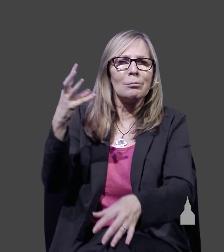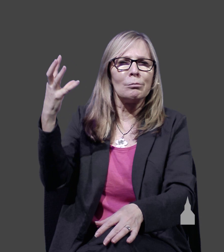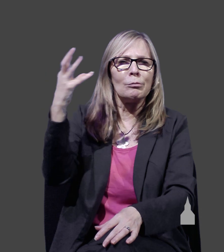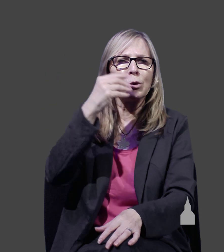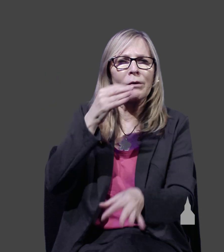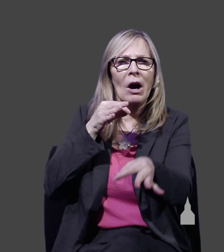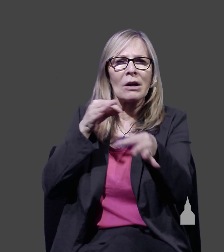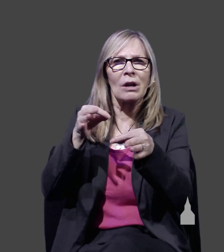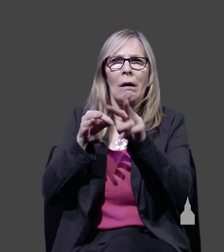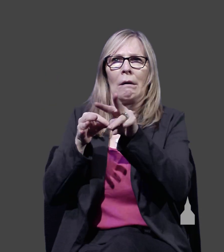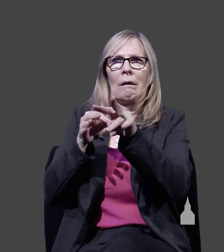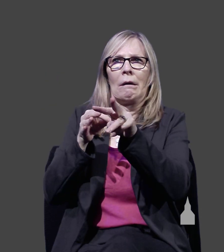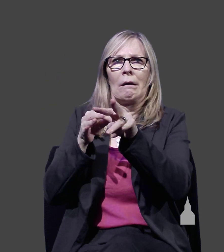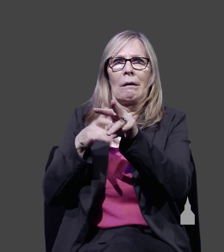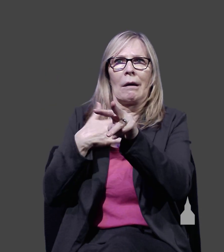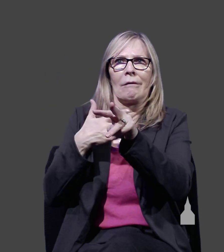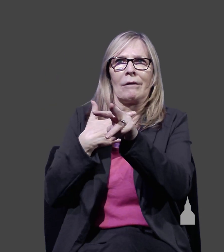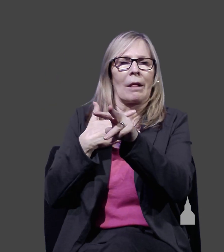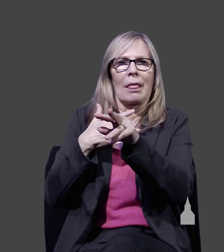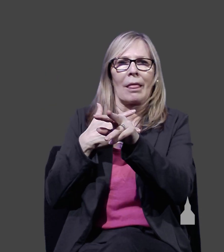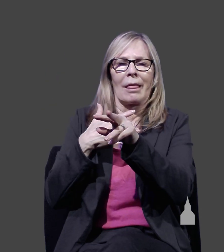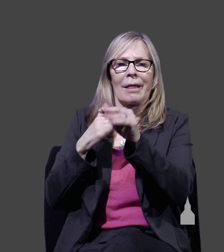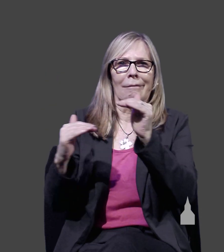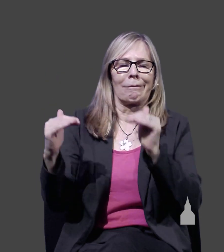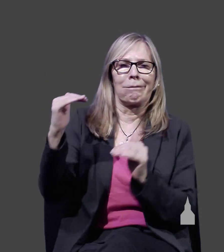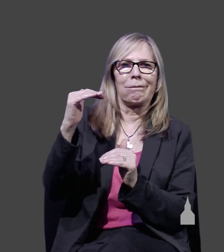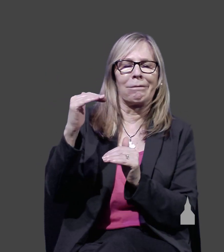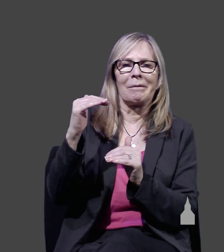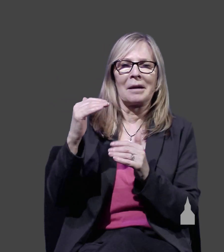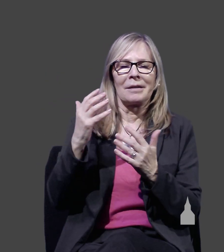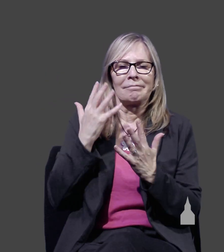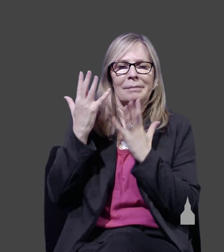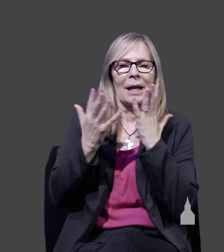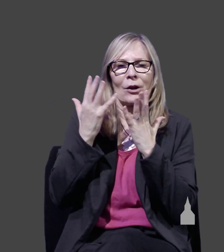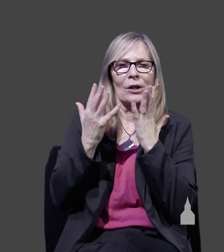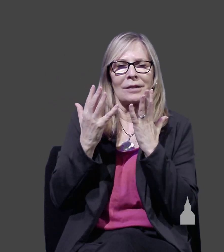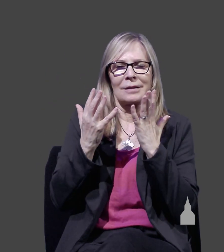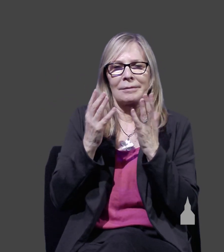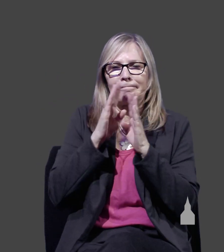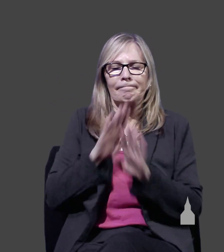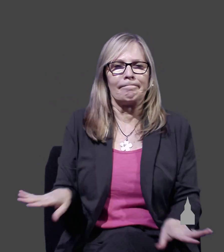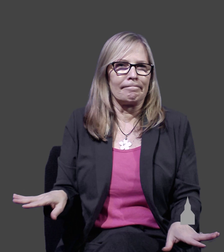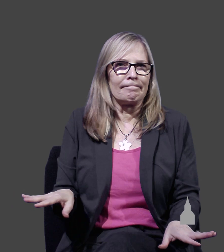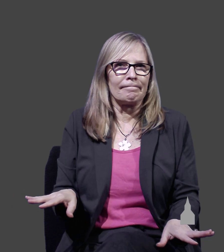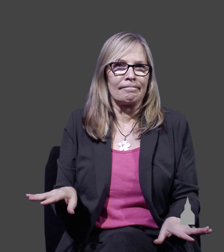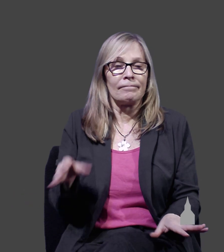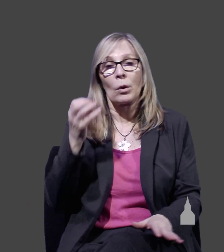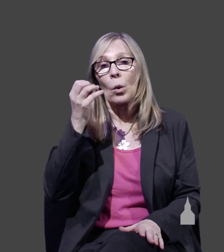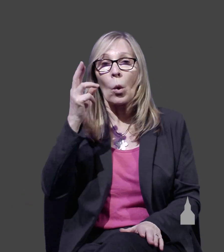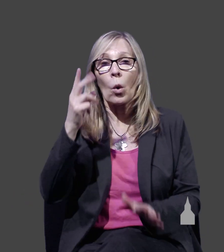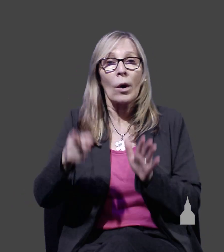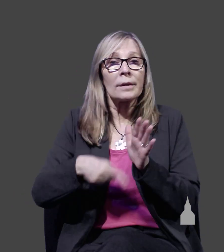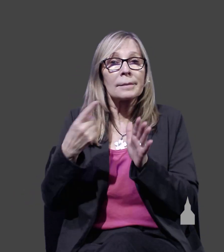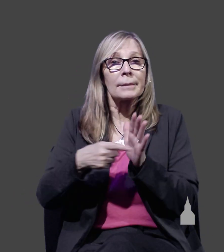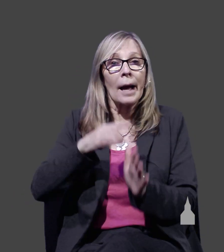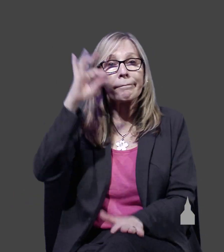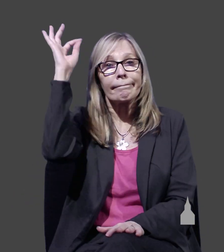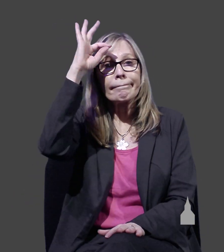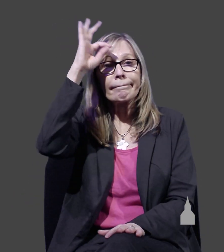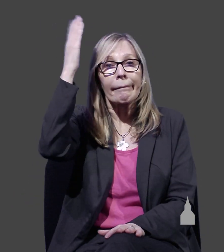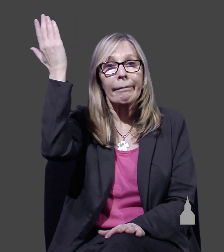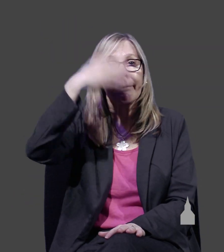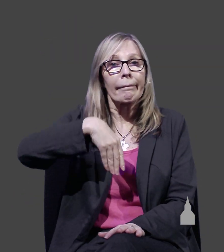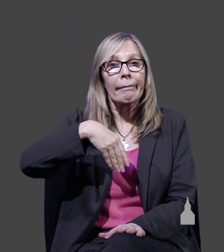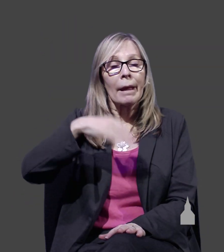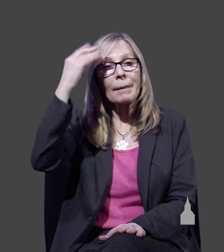order, and so we're intimidated into silence. Sometimes perhaps we're just oblivious. We're not thinking about the gospel. We're not thinking about the